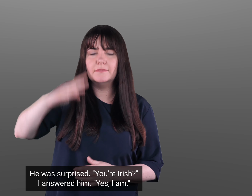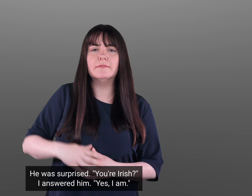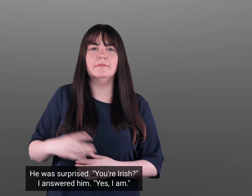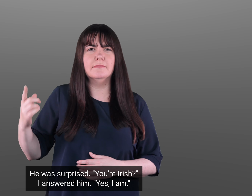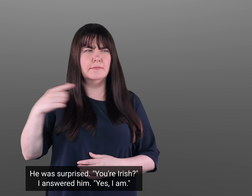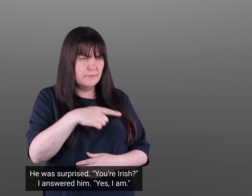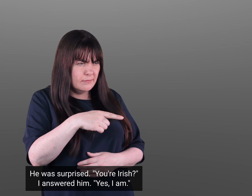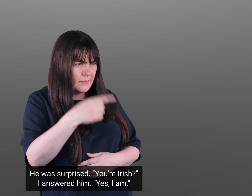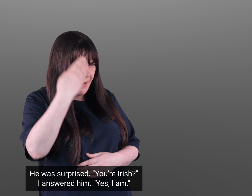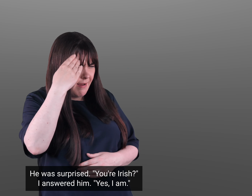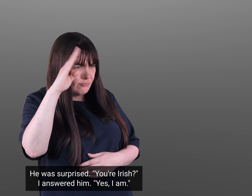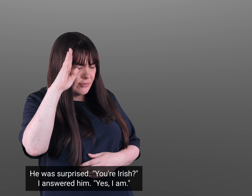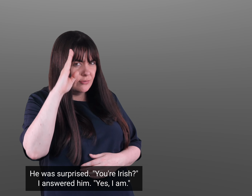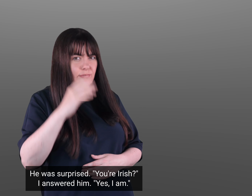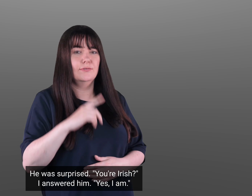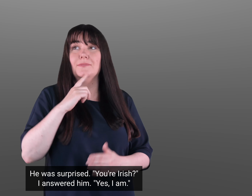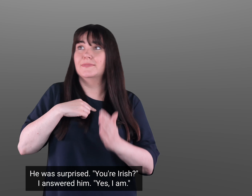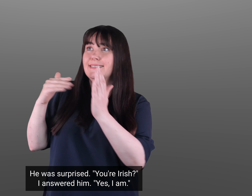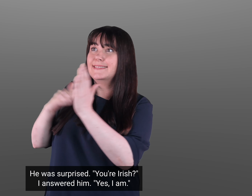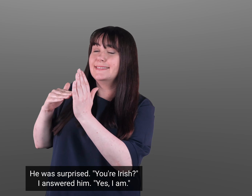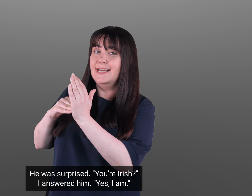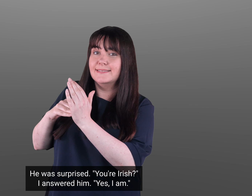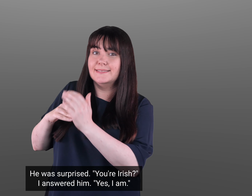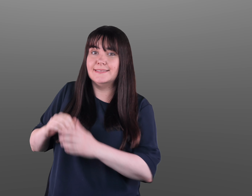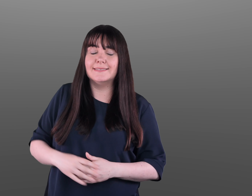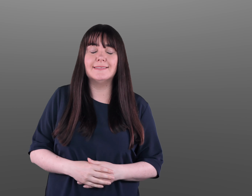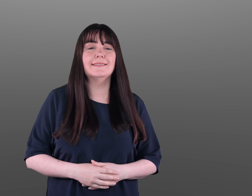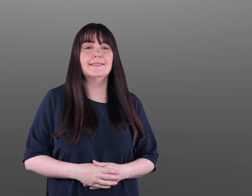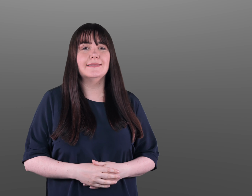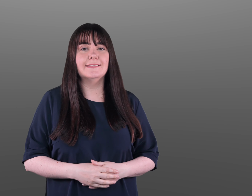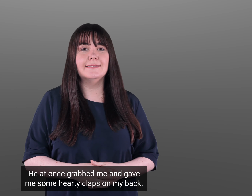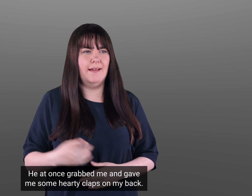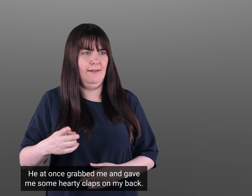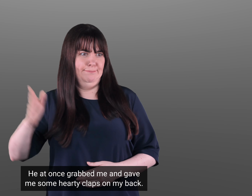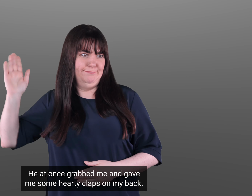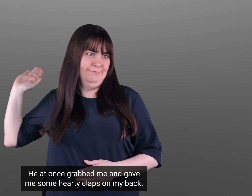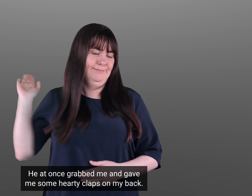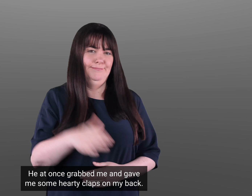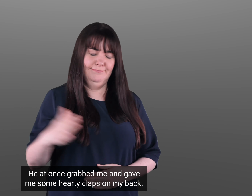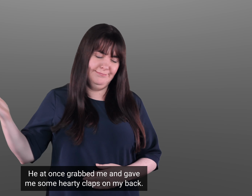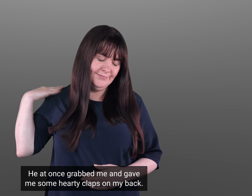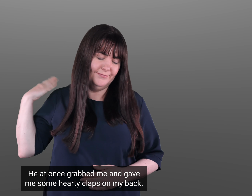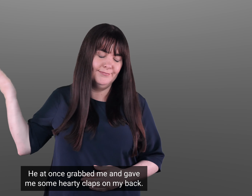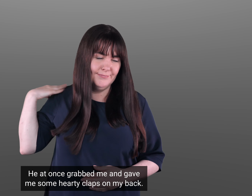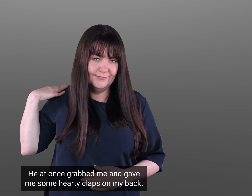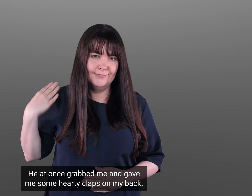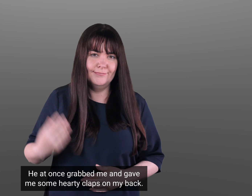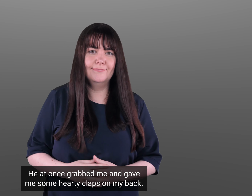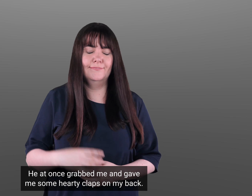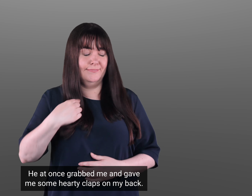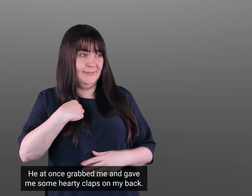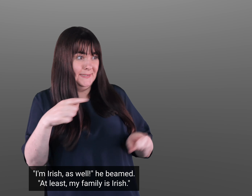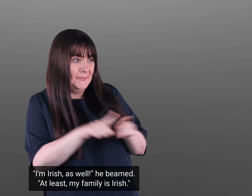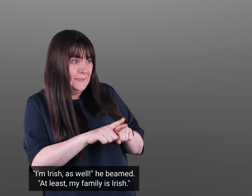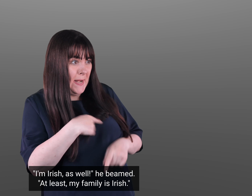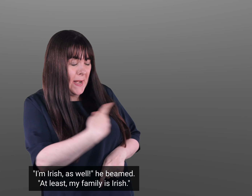"No, I'm in from Ireland." He was surprised. "You're Irish?" I answered him, "Yes, I am." He at once grabbed me and gave me some hearty claps on my